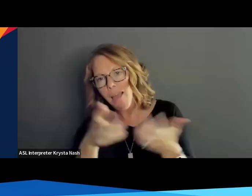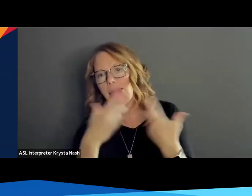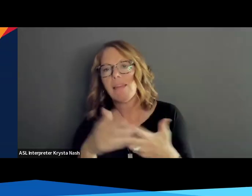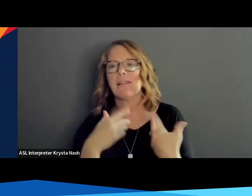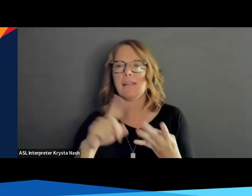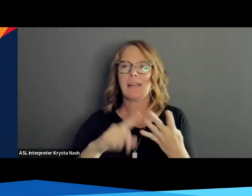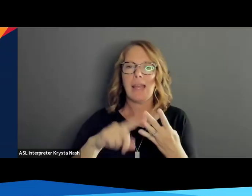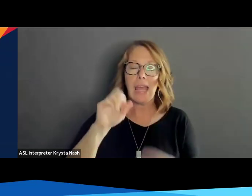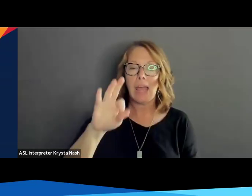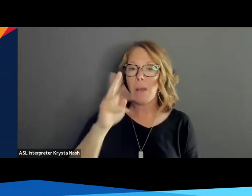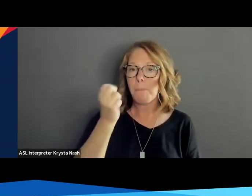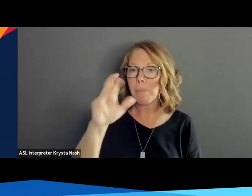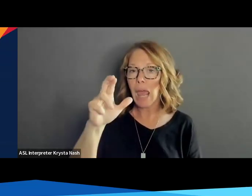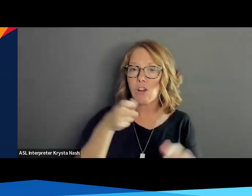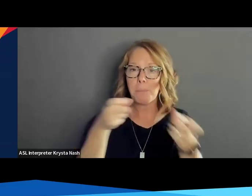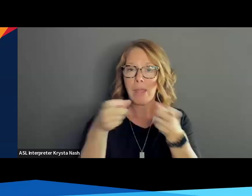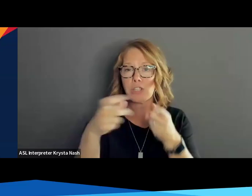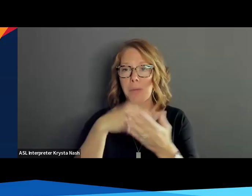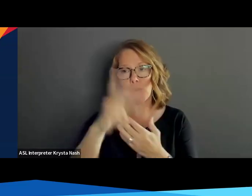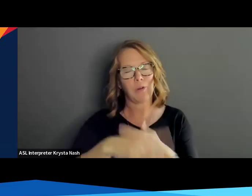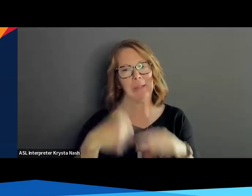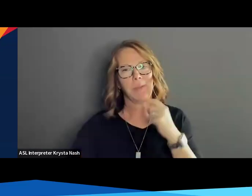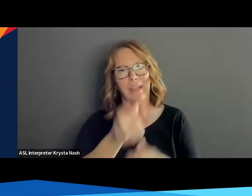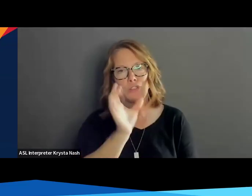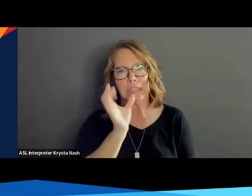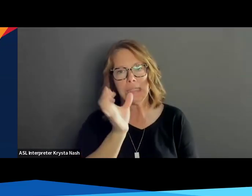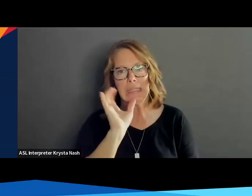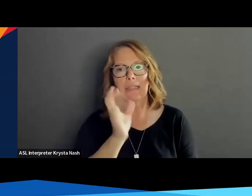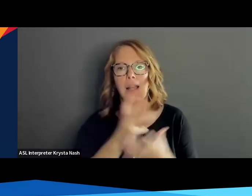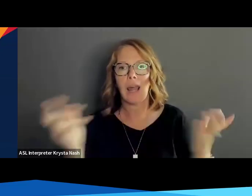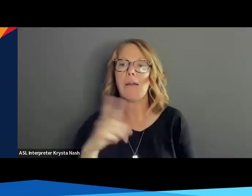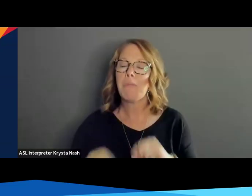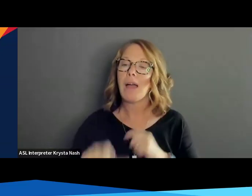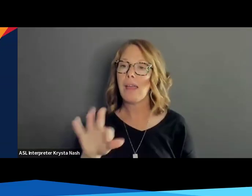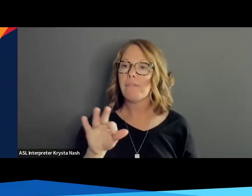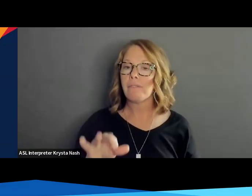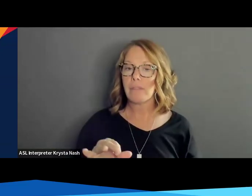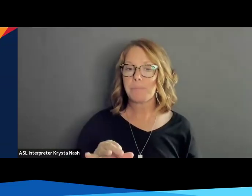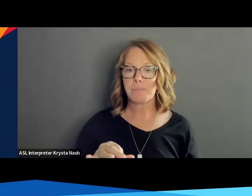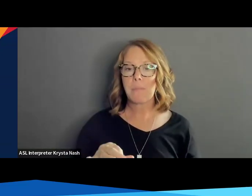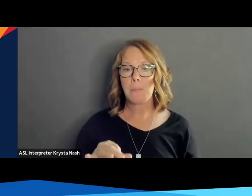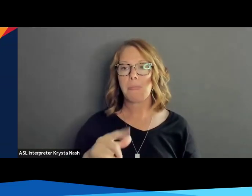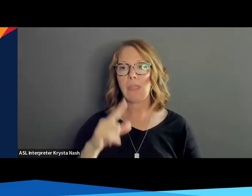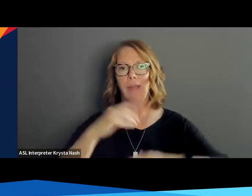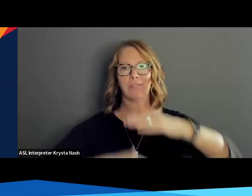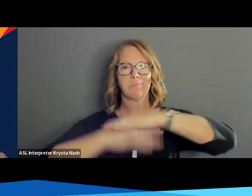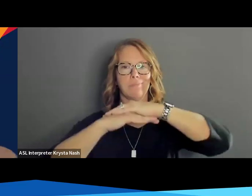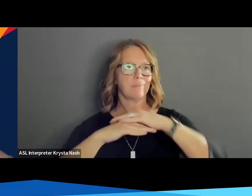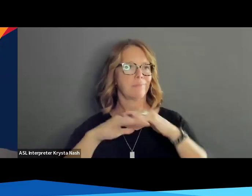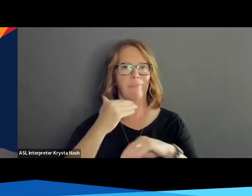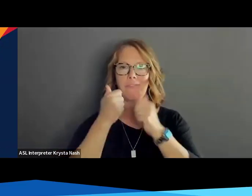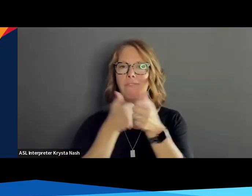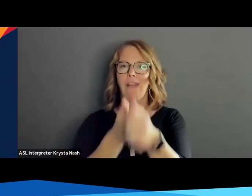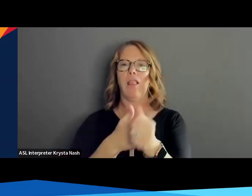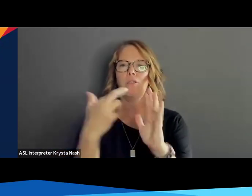management program, you won't be able to drink as much as you want. But if you, you have to stay within your bladder management